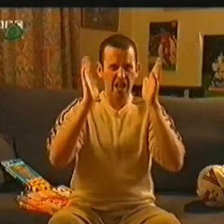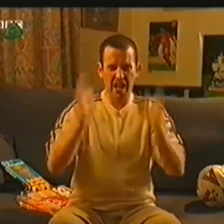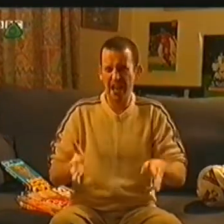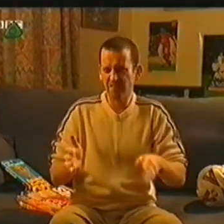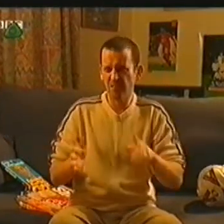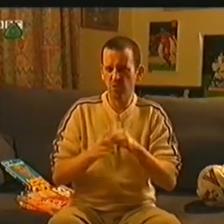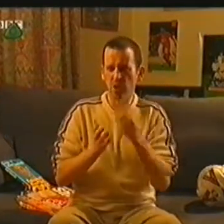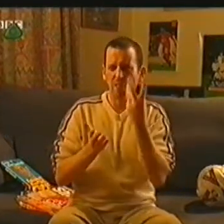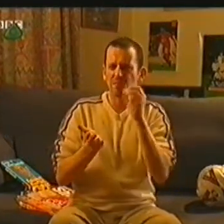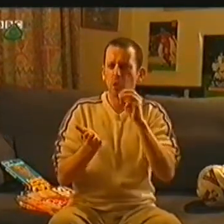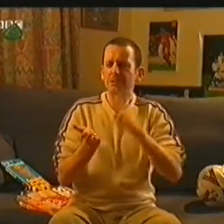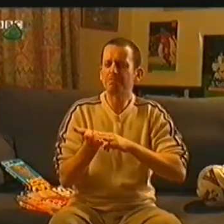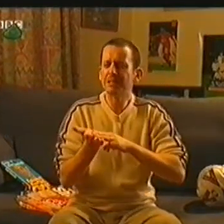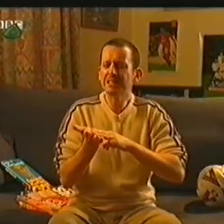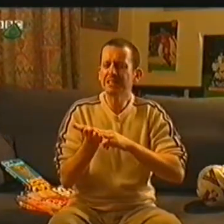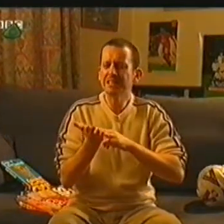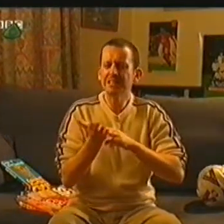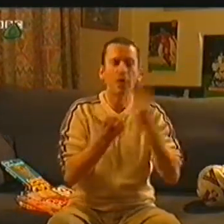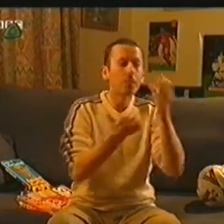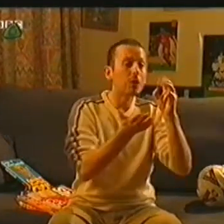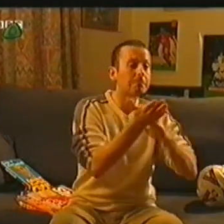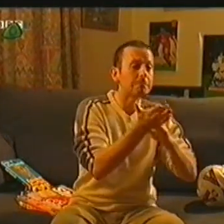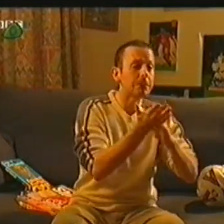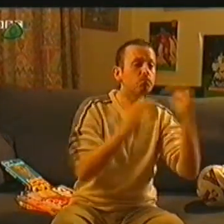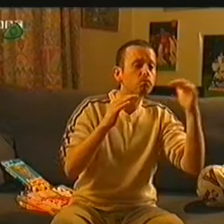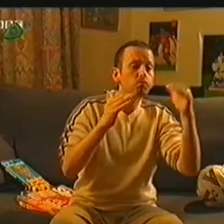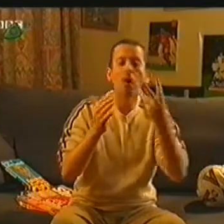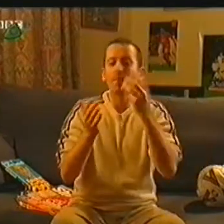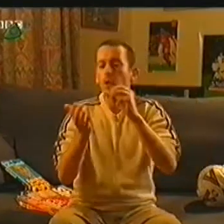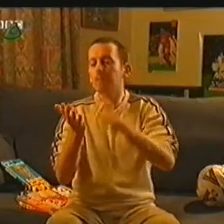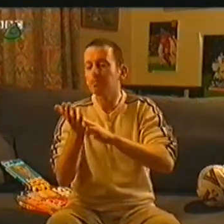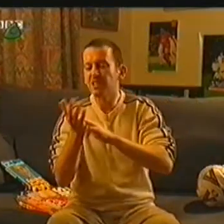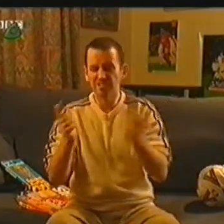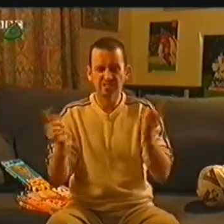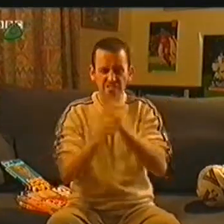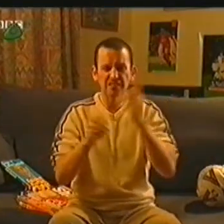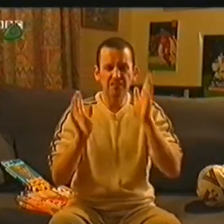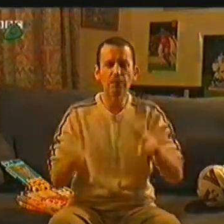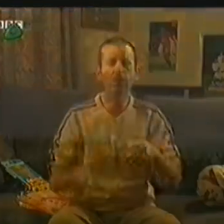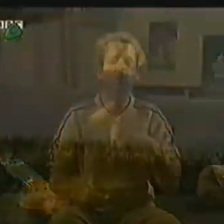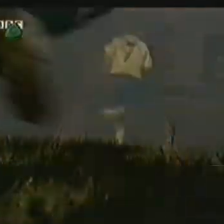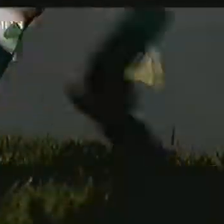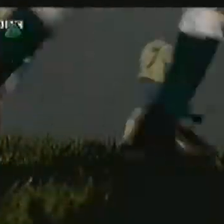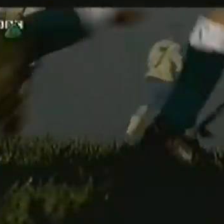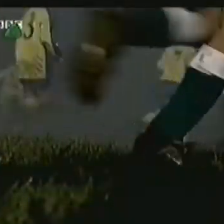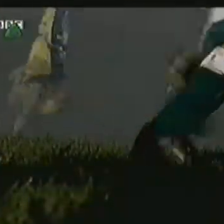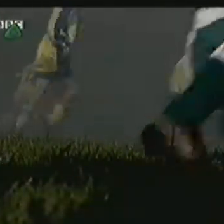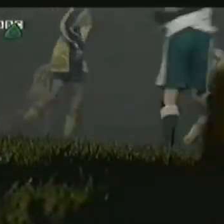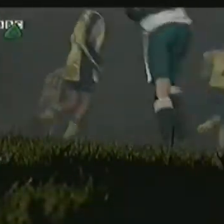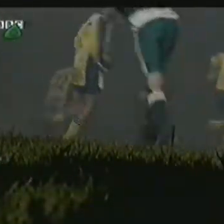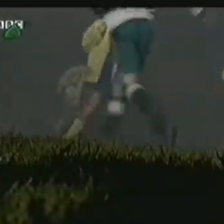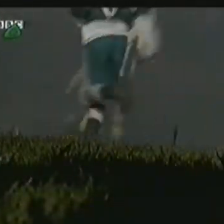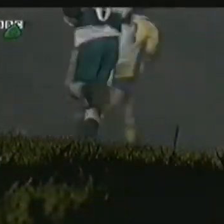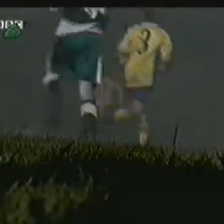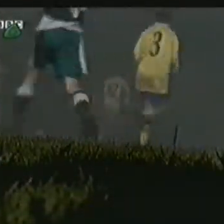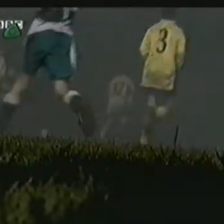goalposts. We've agreed to shorten the game to 30 minutes each end, and we're starting now."